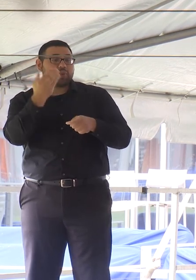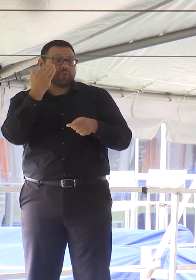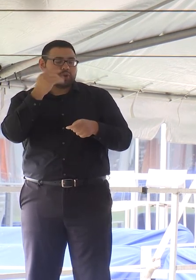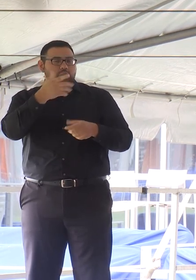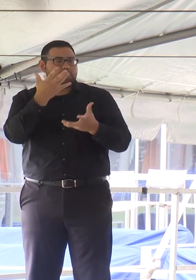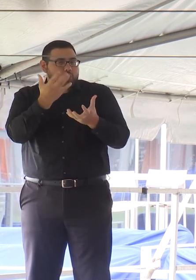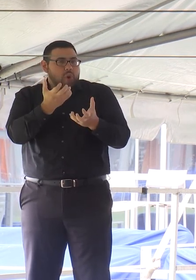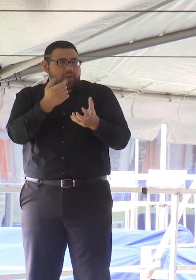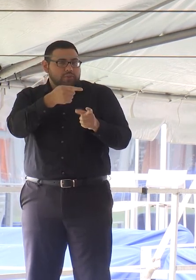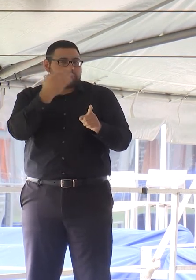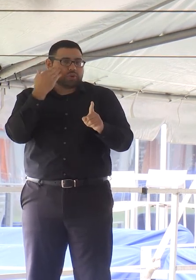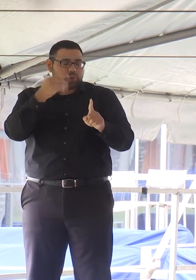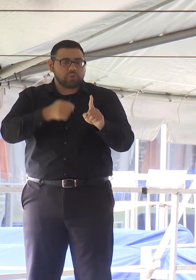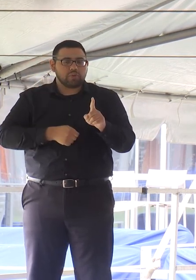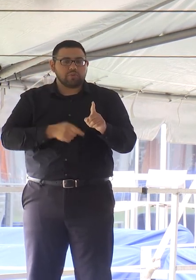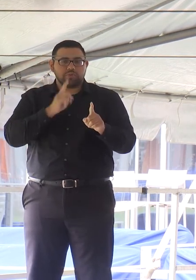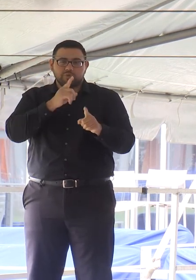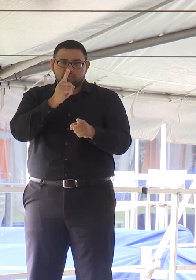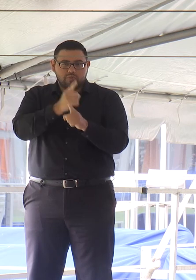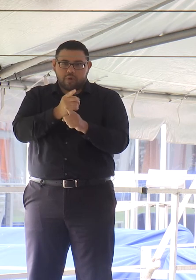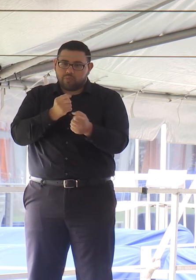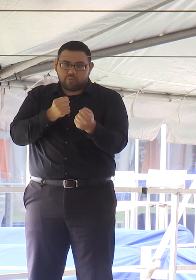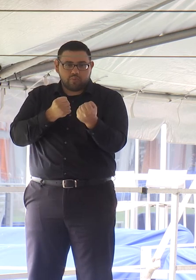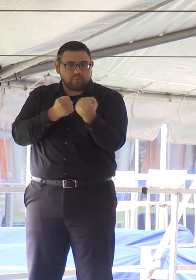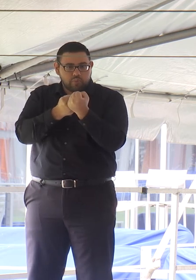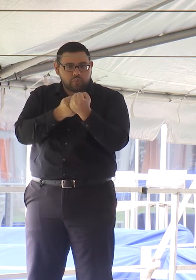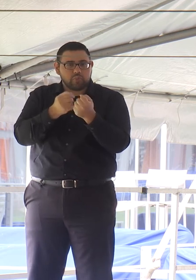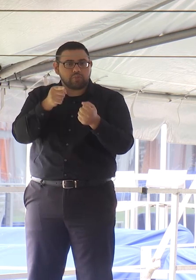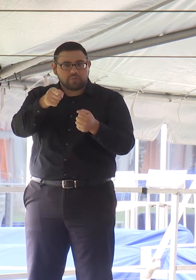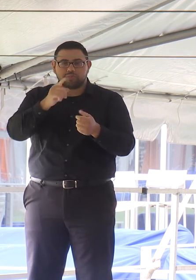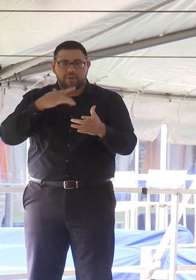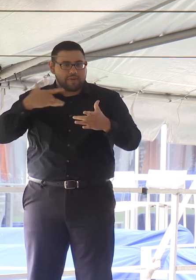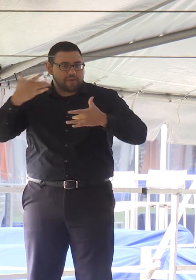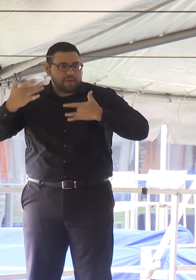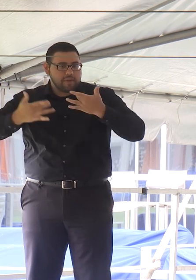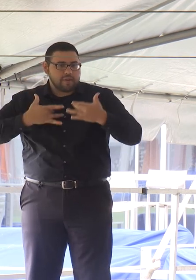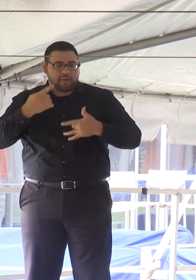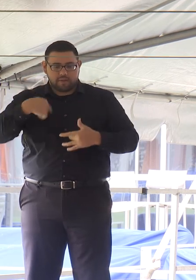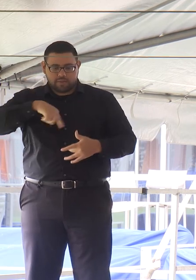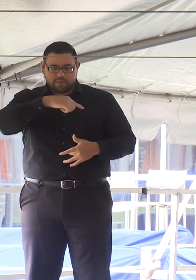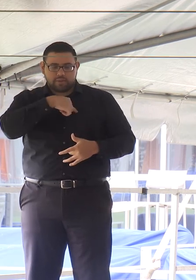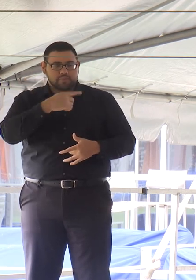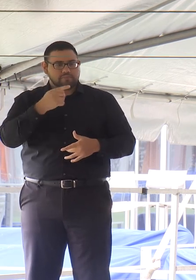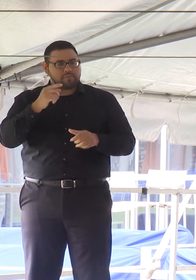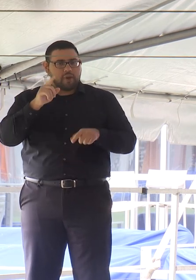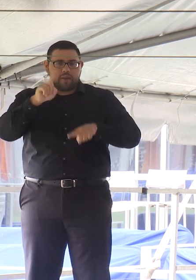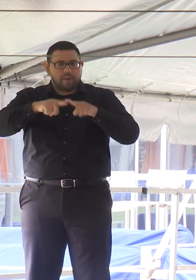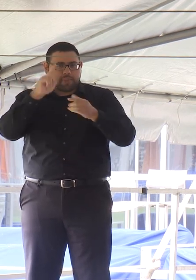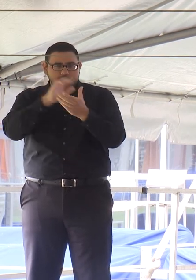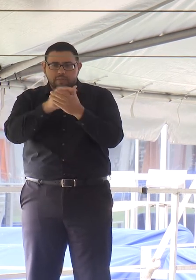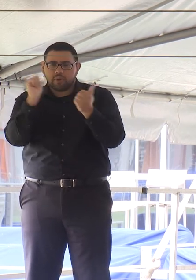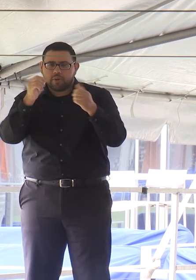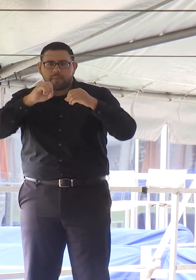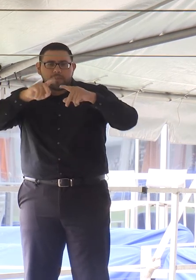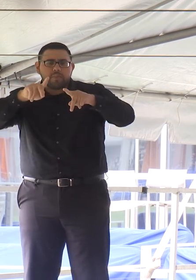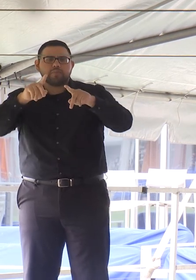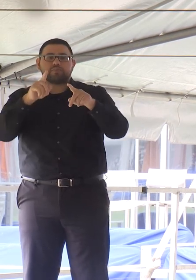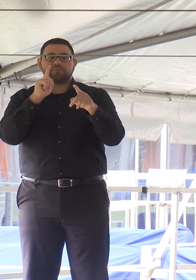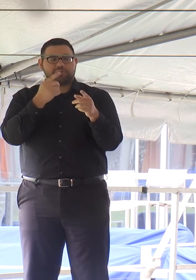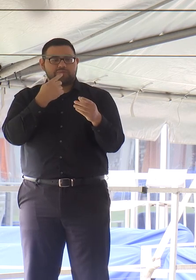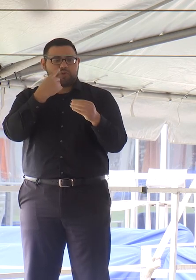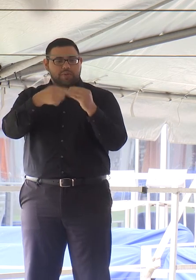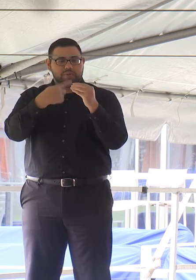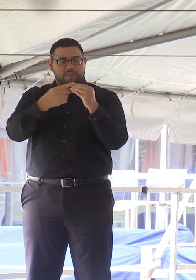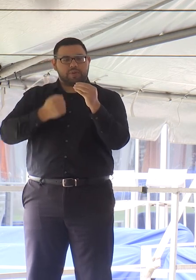what he wanted, and we were right there with him because he excited us that I couldn't believe all the opportunities and what he was